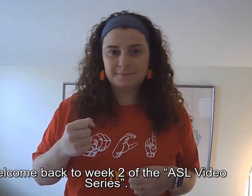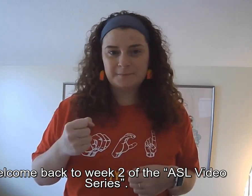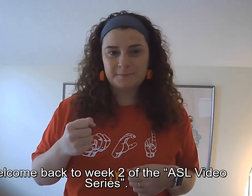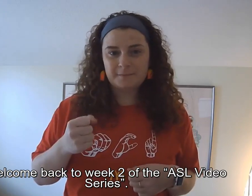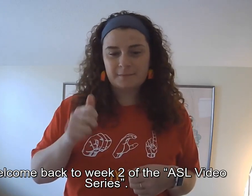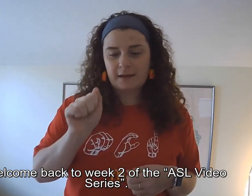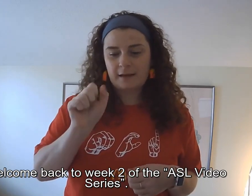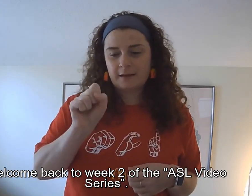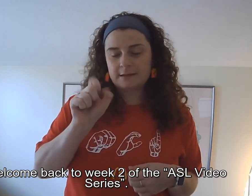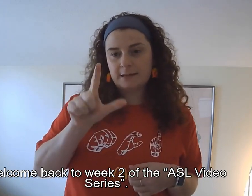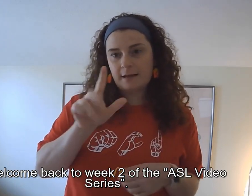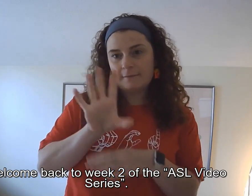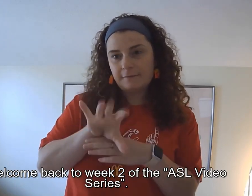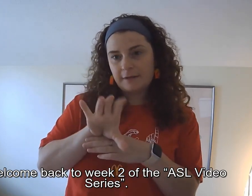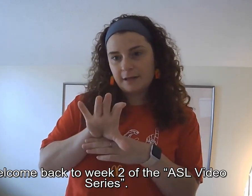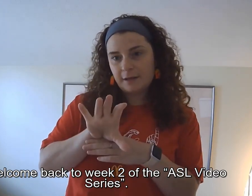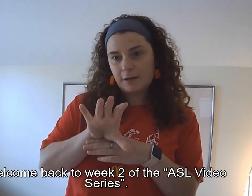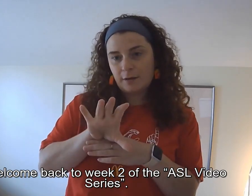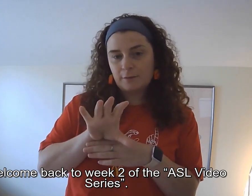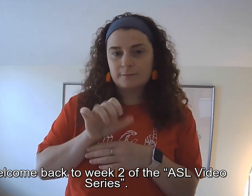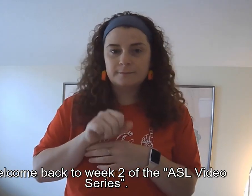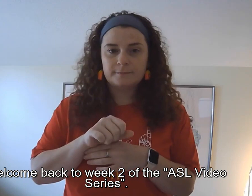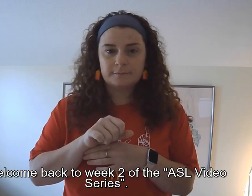2 of the ASL video series.